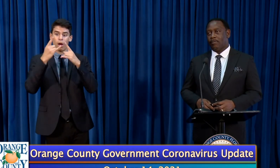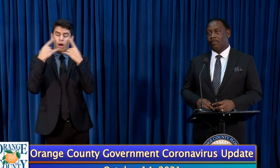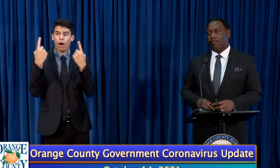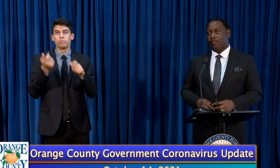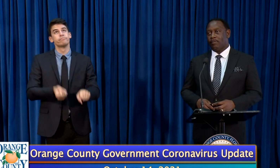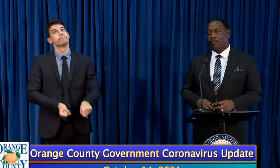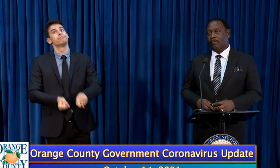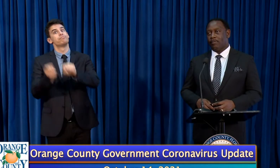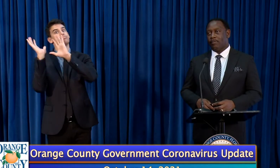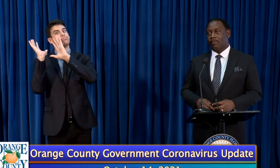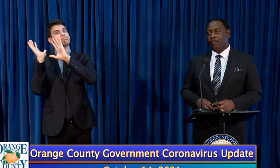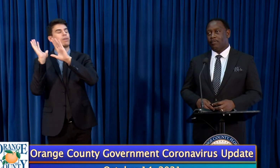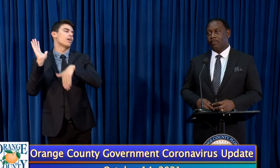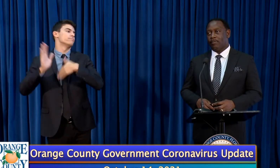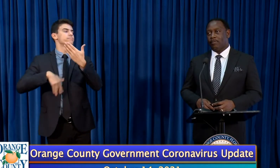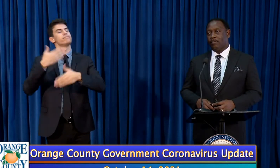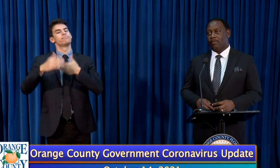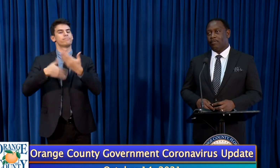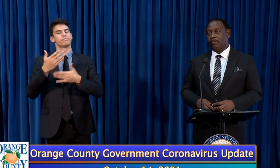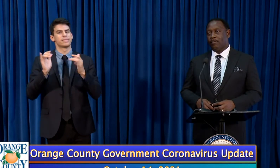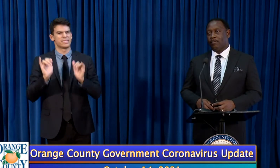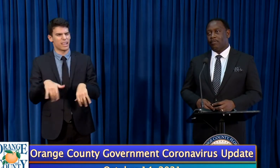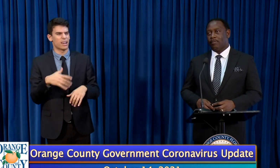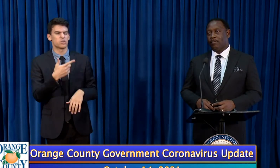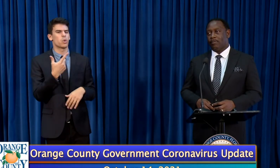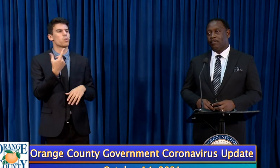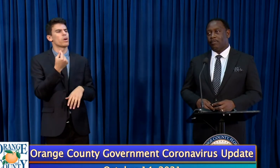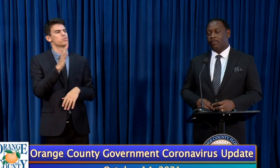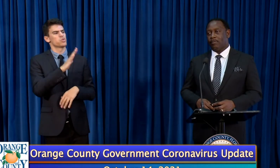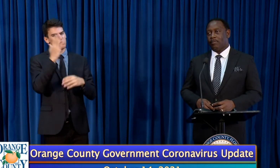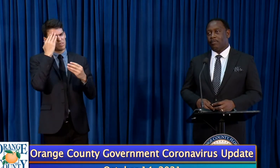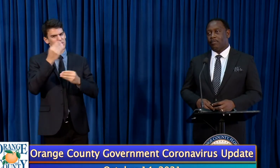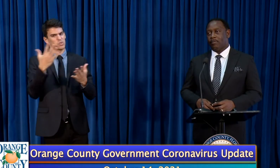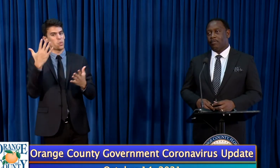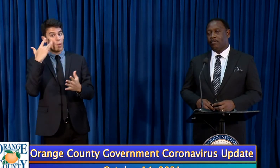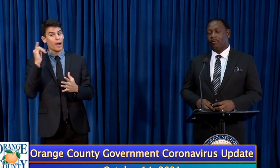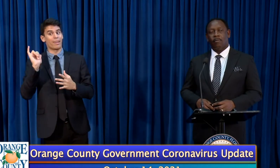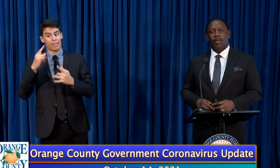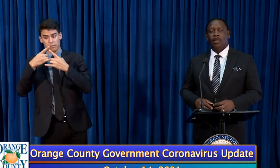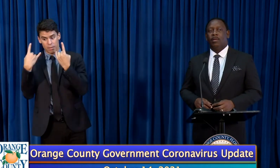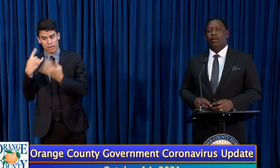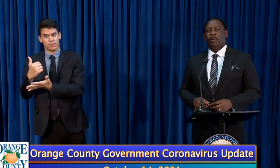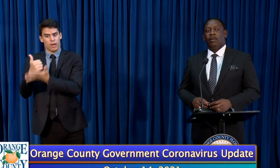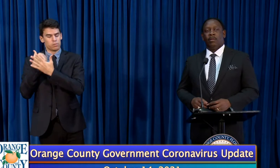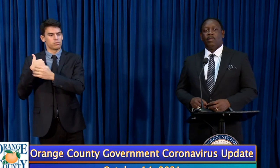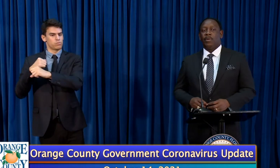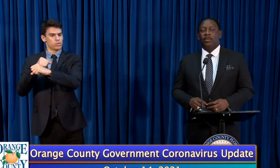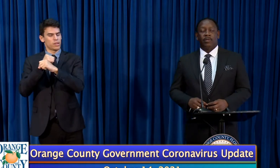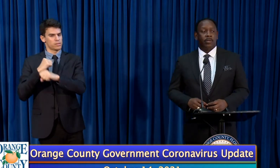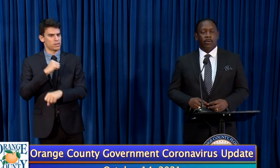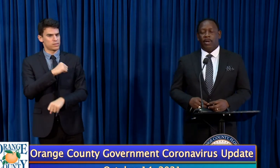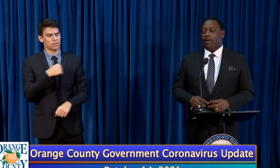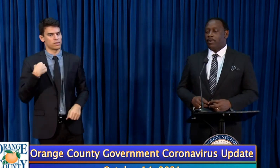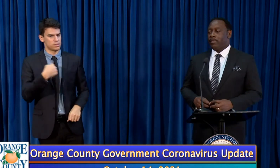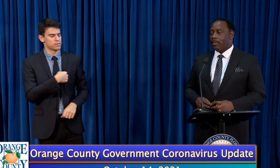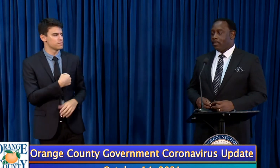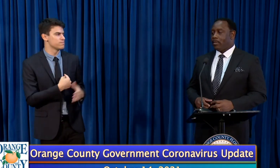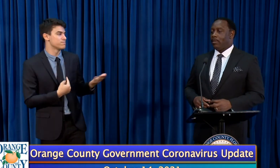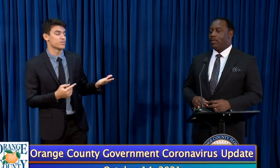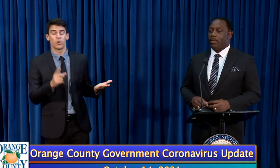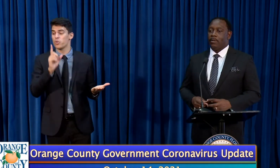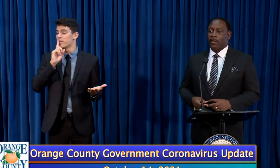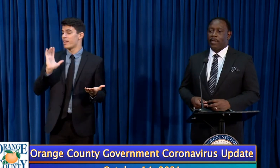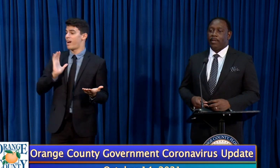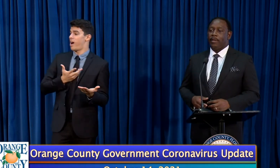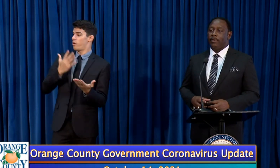running about, since we still are in what was considered a substantial transmission mode? The message to our residents